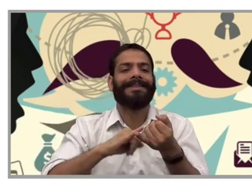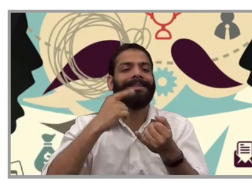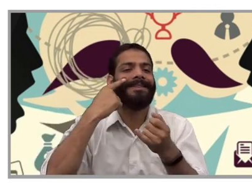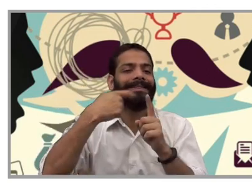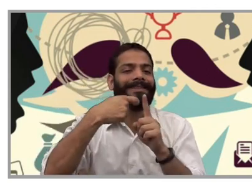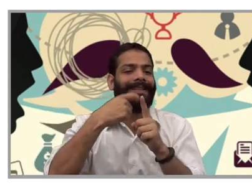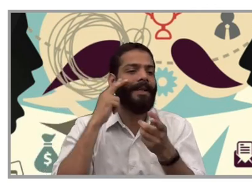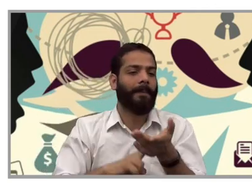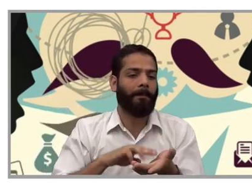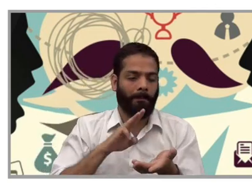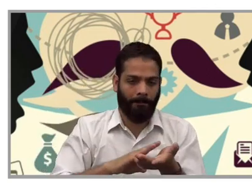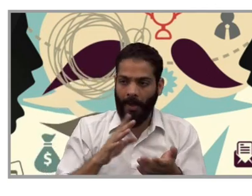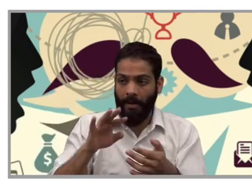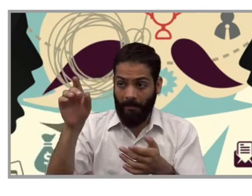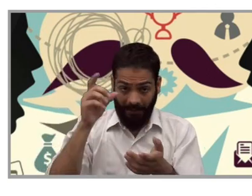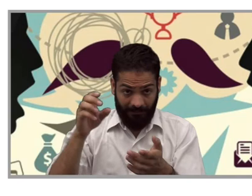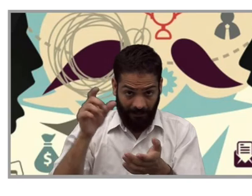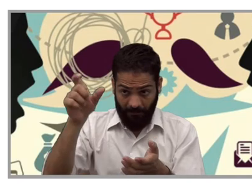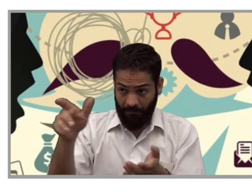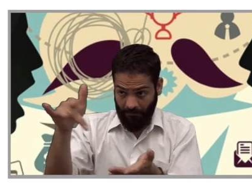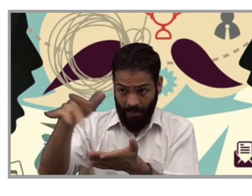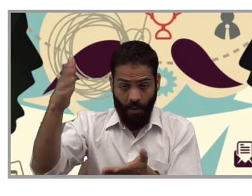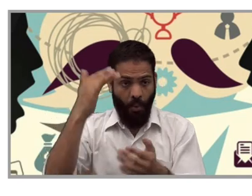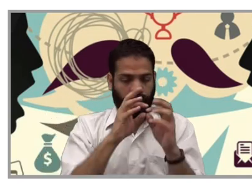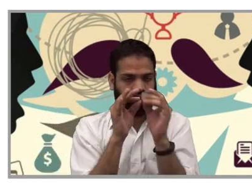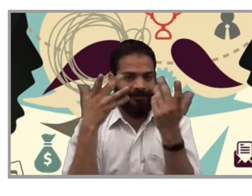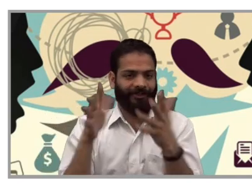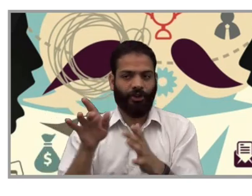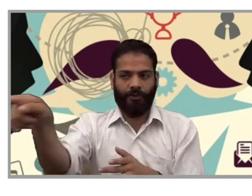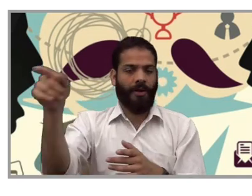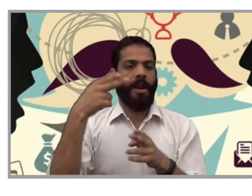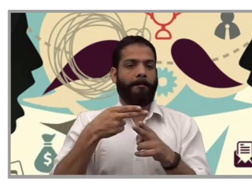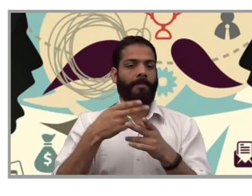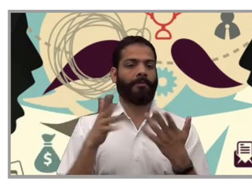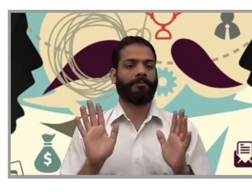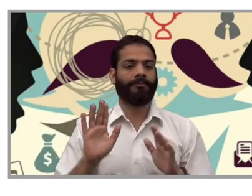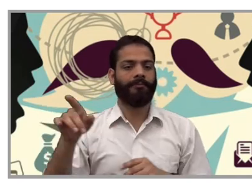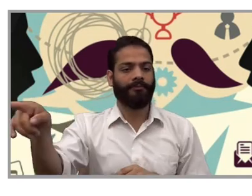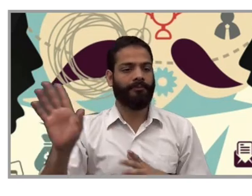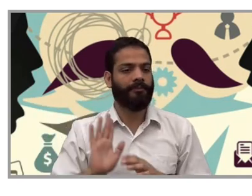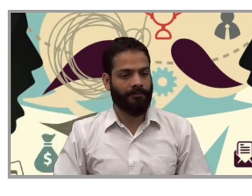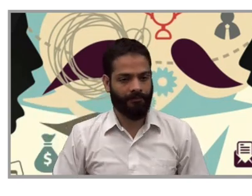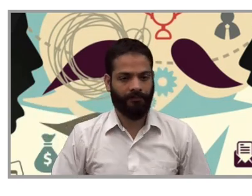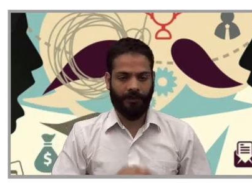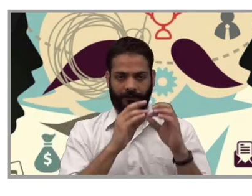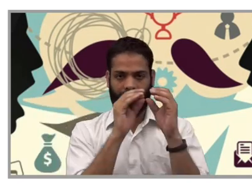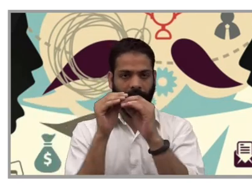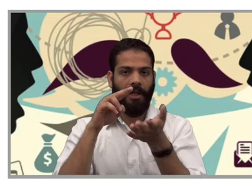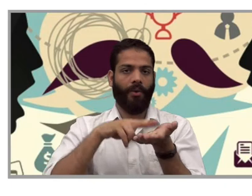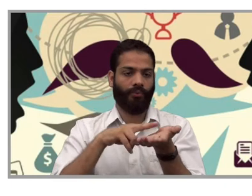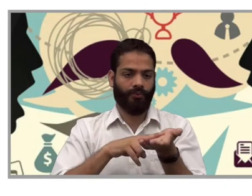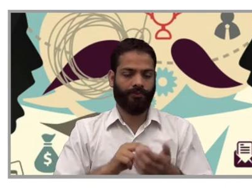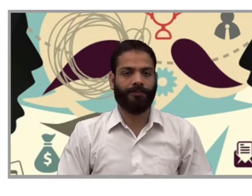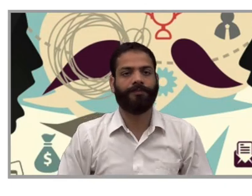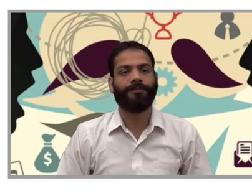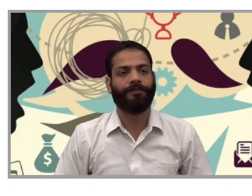-i-n. S-i-k-i-k-i-k-k-i-i